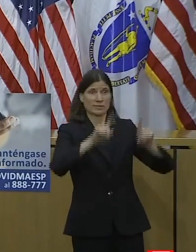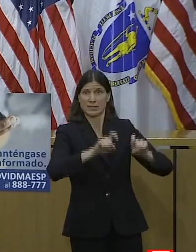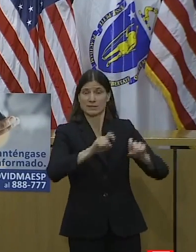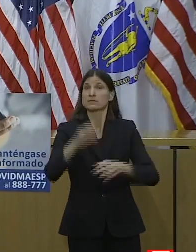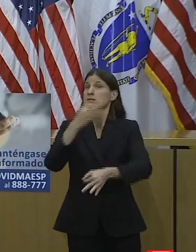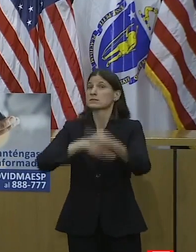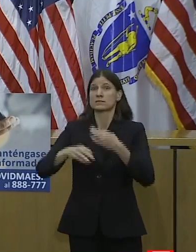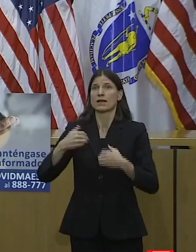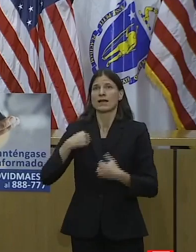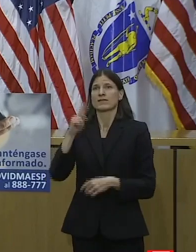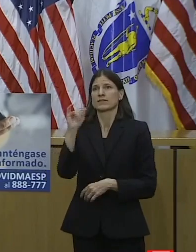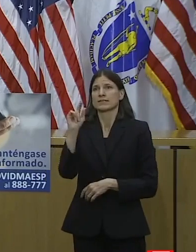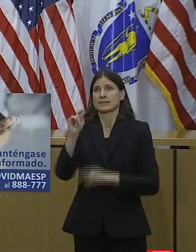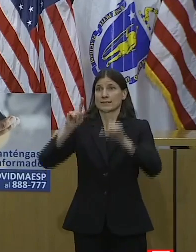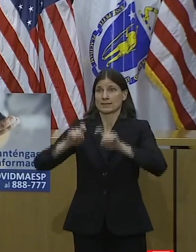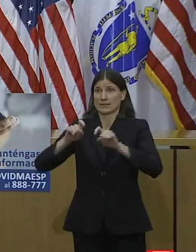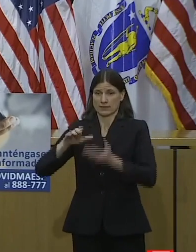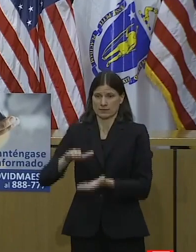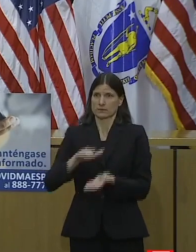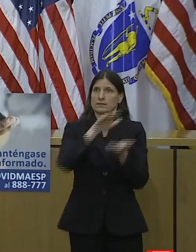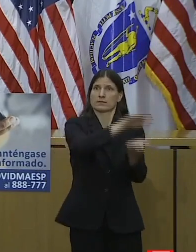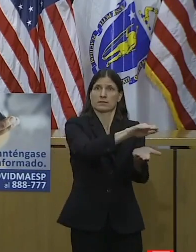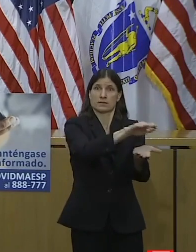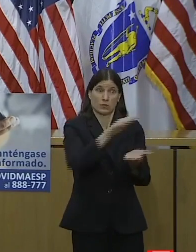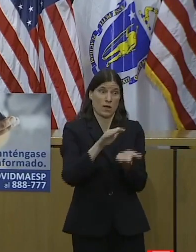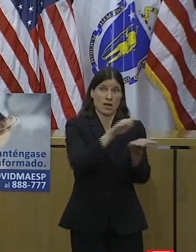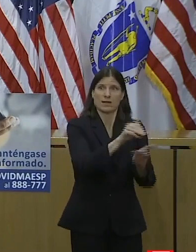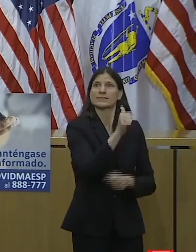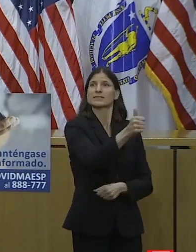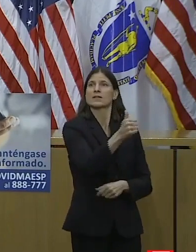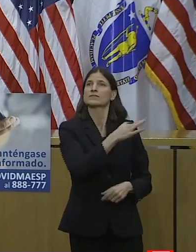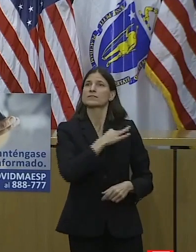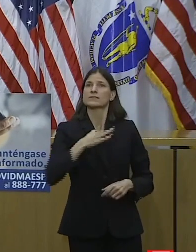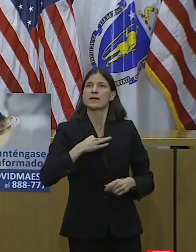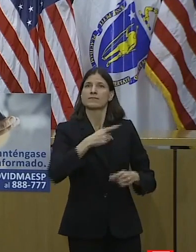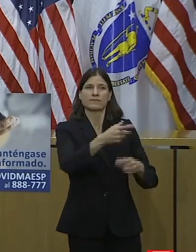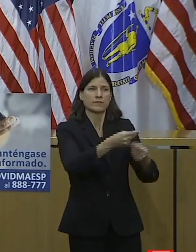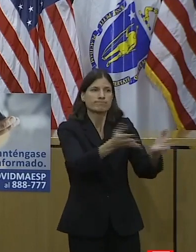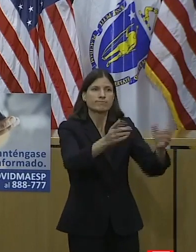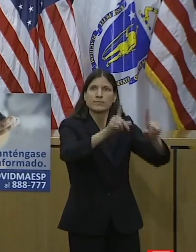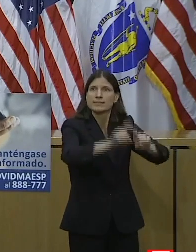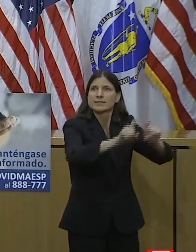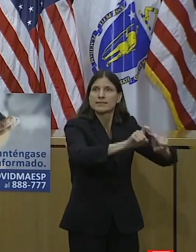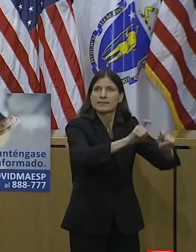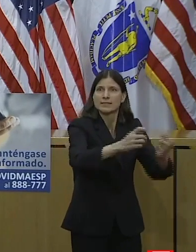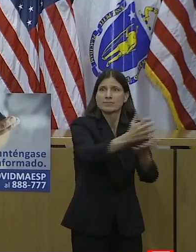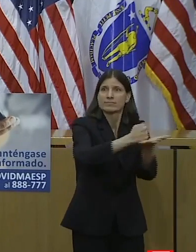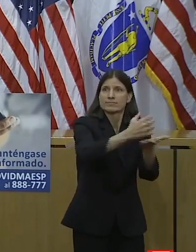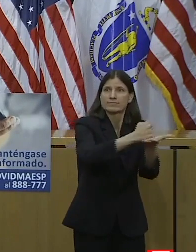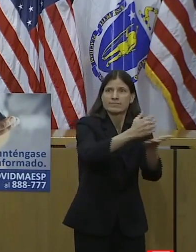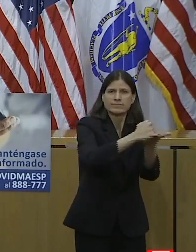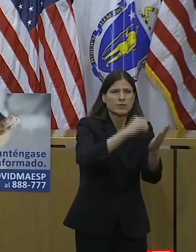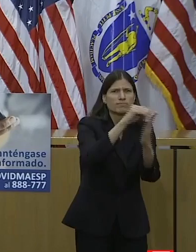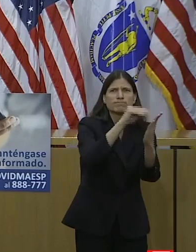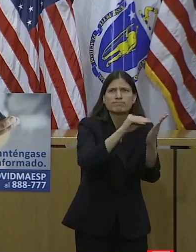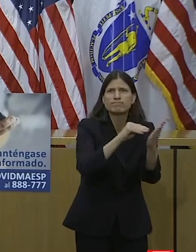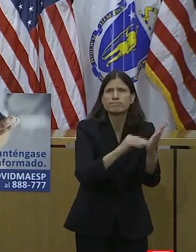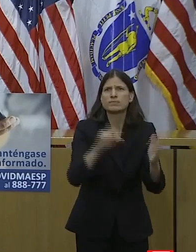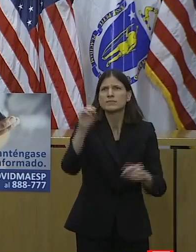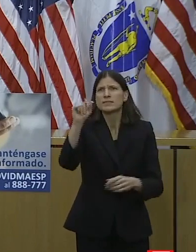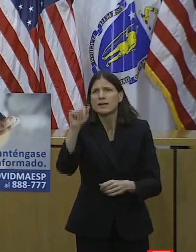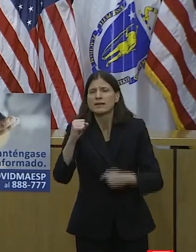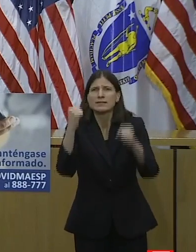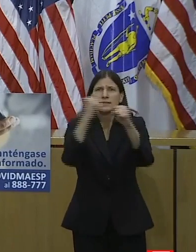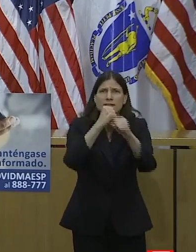residents can be quarantined and monitored to slow the spread as much as possible. On April 13th, we updated testing guidance to